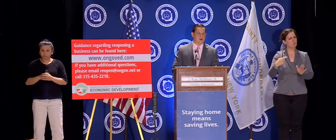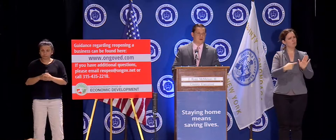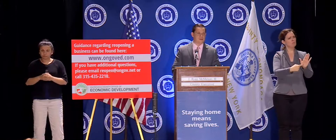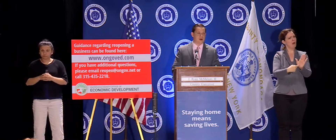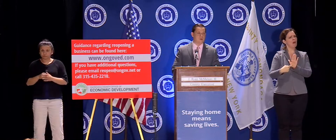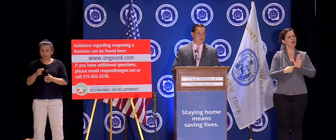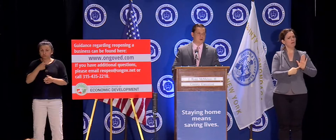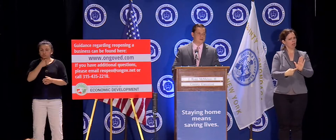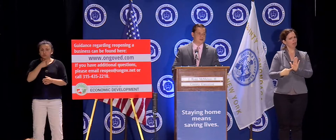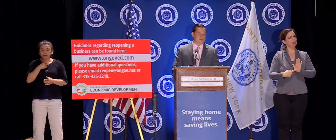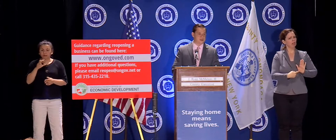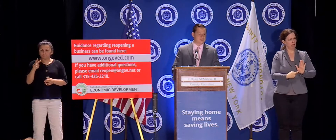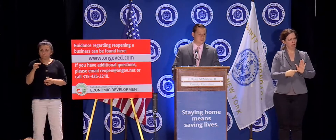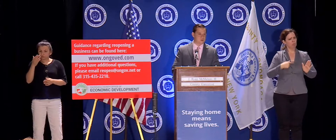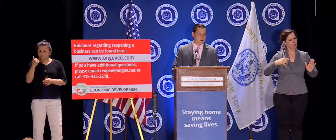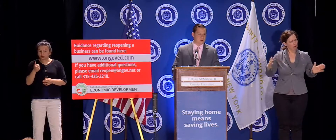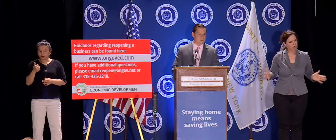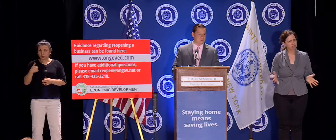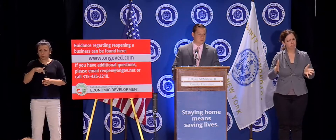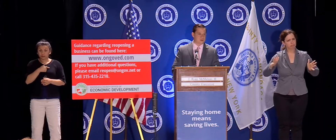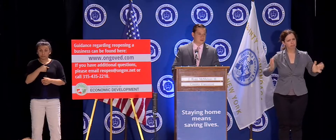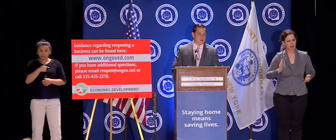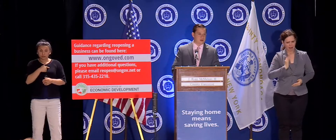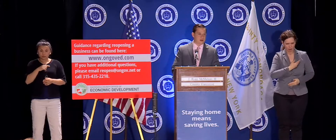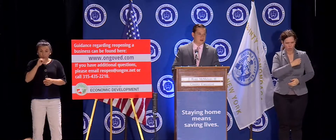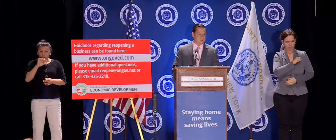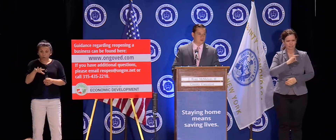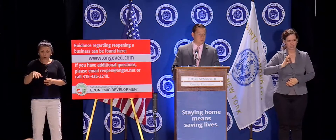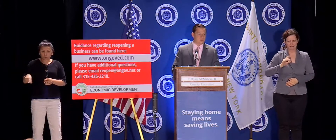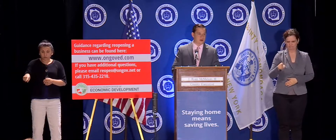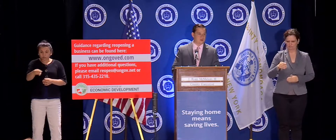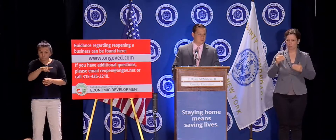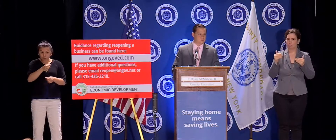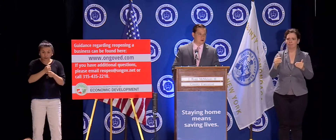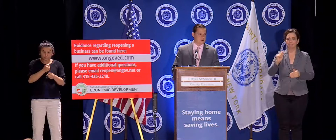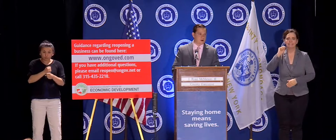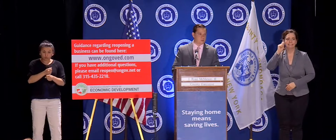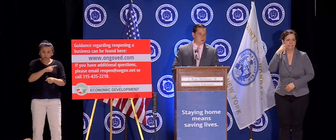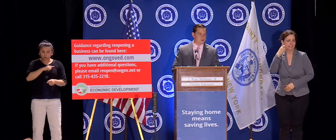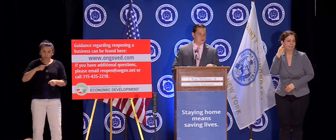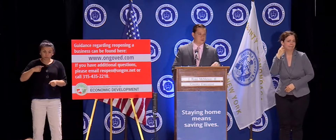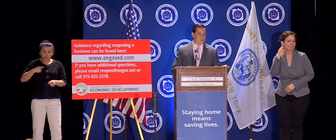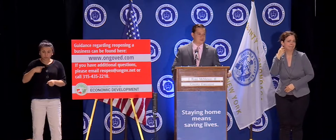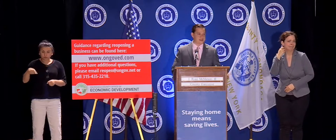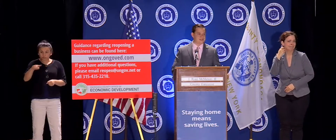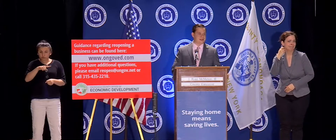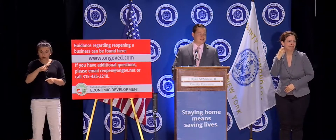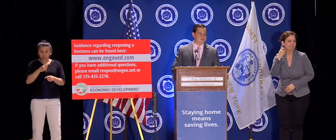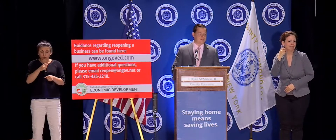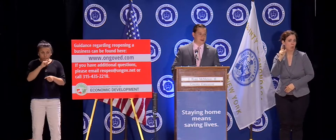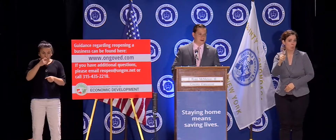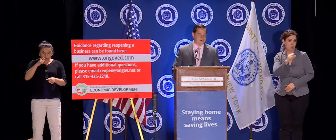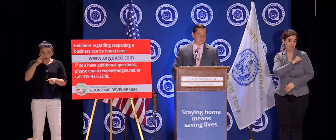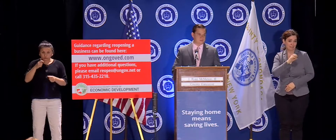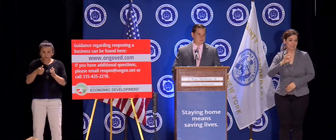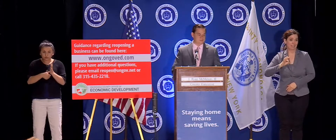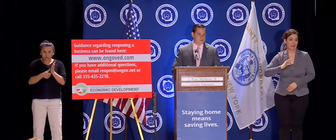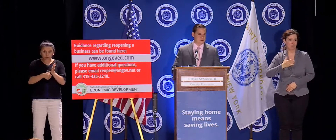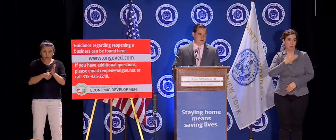have encouraged our employees to get tested as well, and we have at least one of our employees who is tested